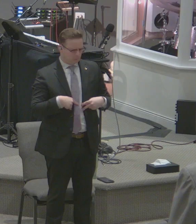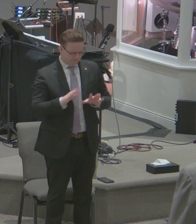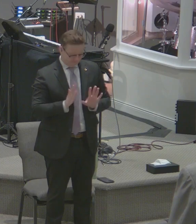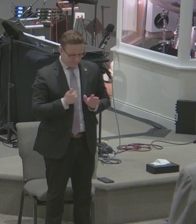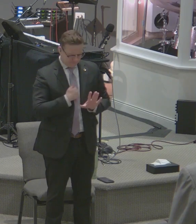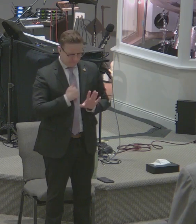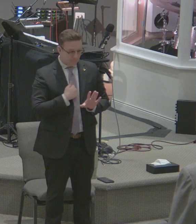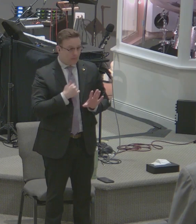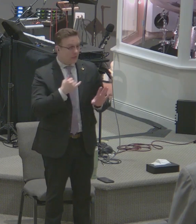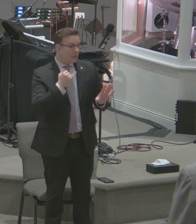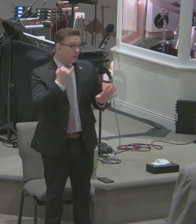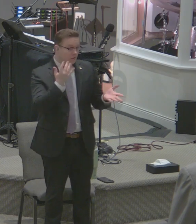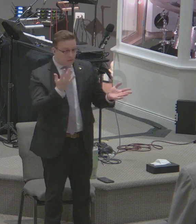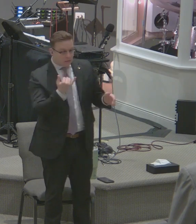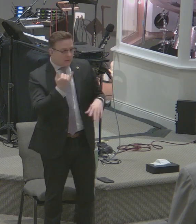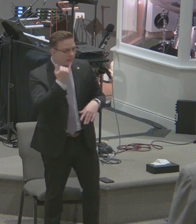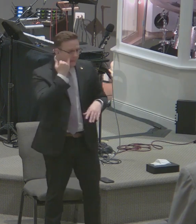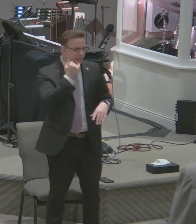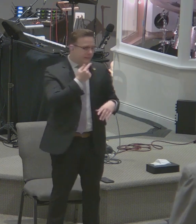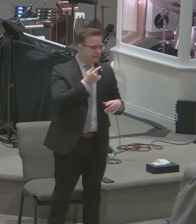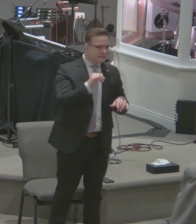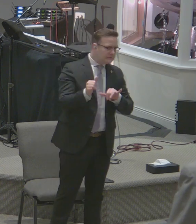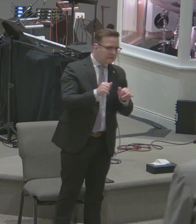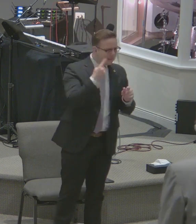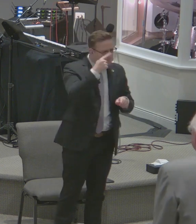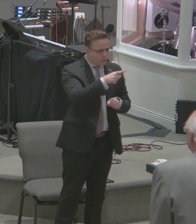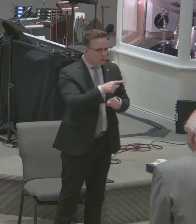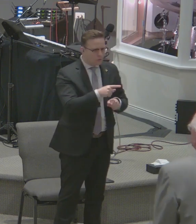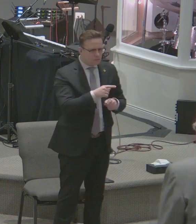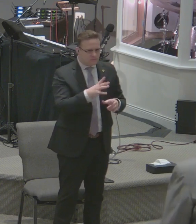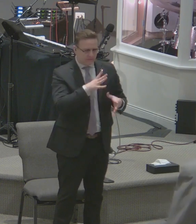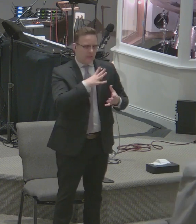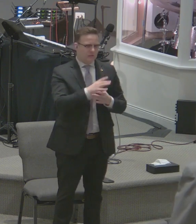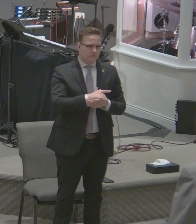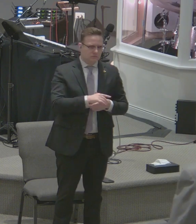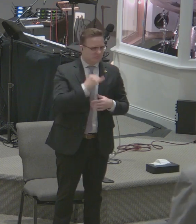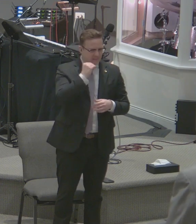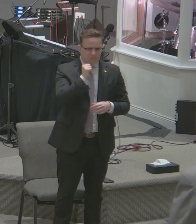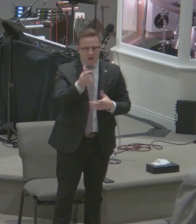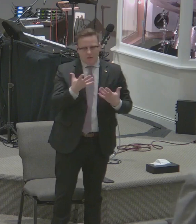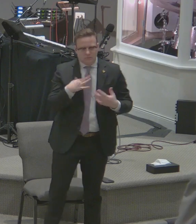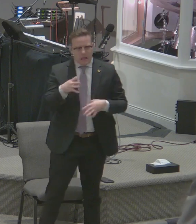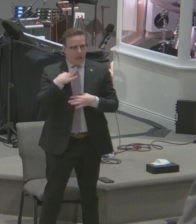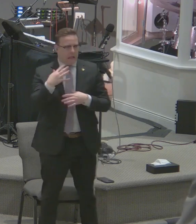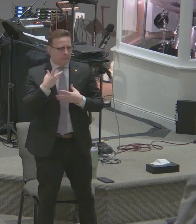And if the shoe fits, you just go ahead and put it on.